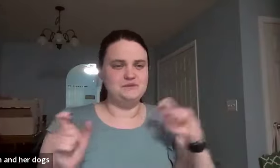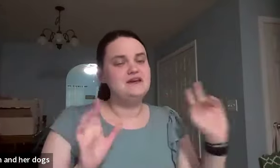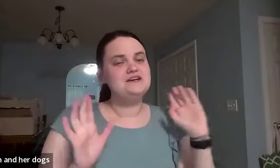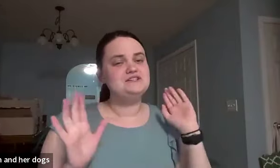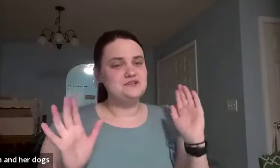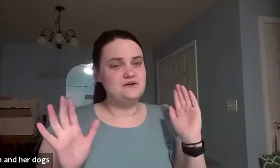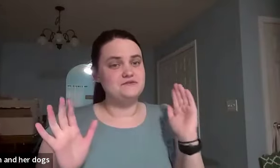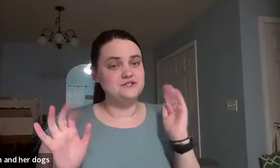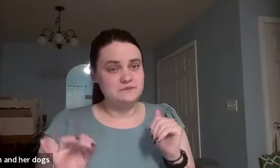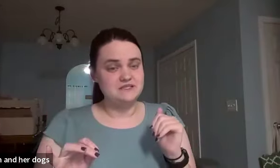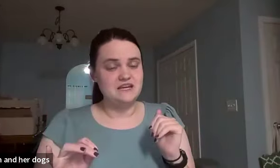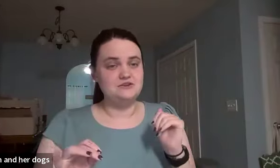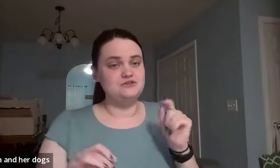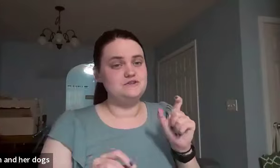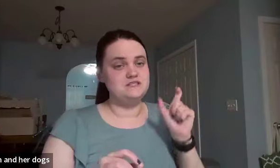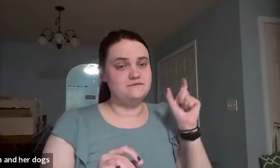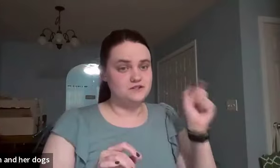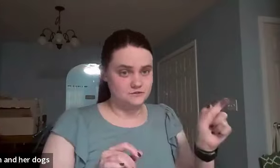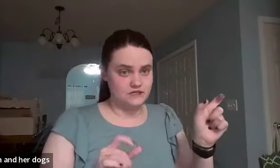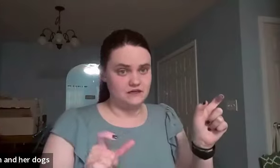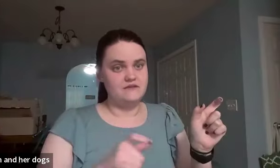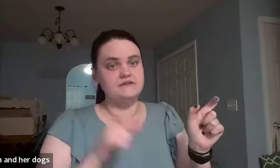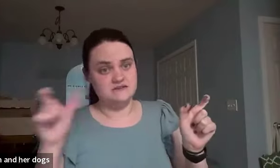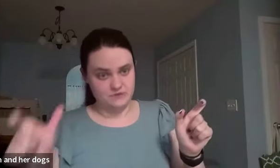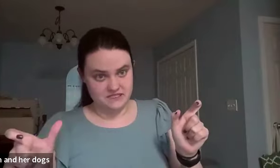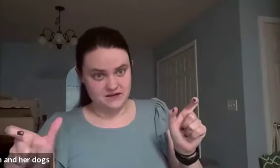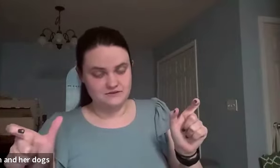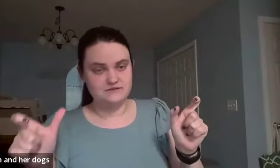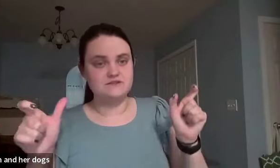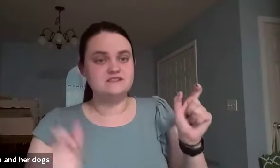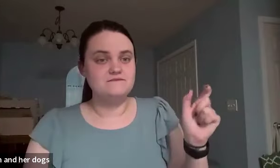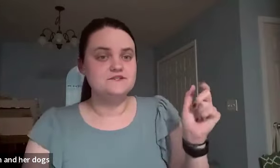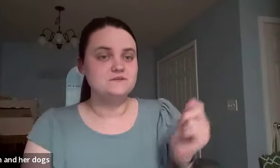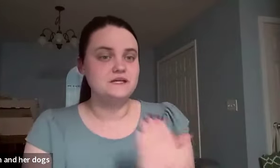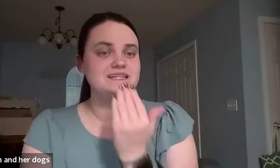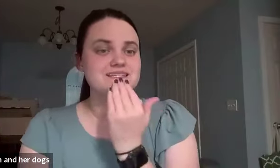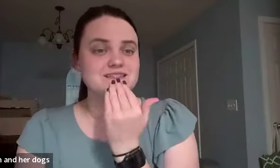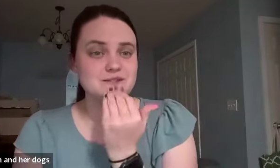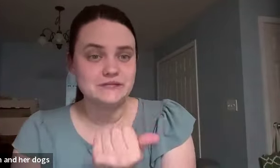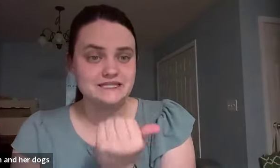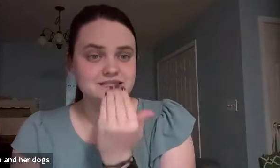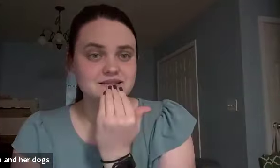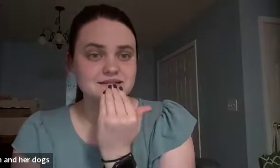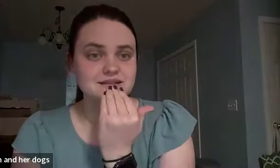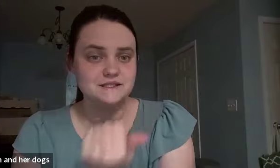jumped. So for sweet potato, you do the sign for sweet and then the sign for potato. So the sign for sweet is sweet,